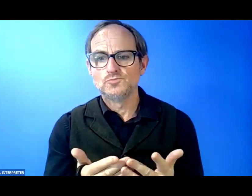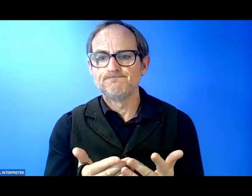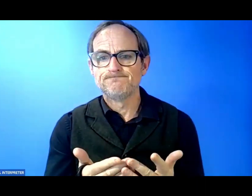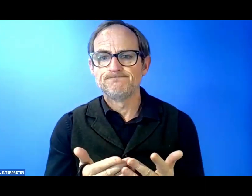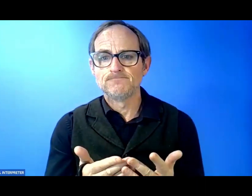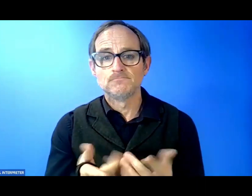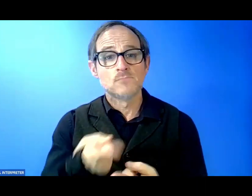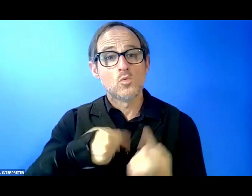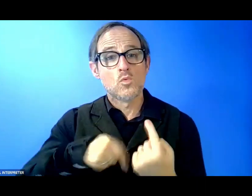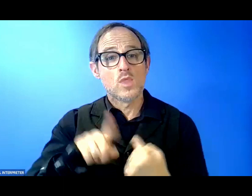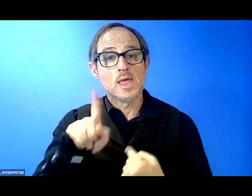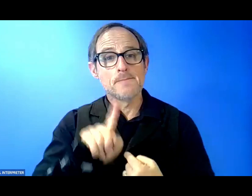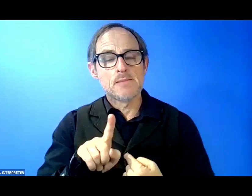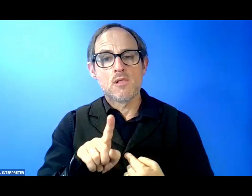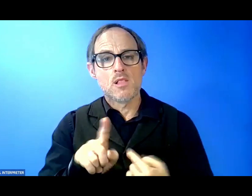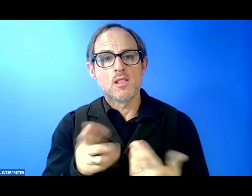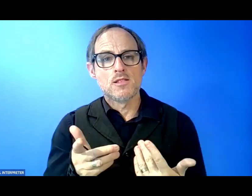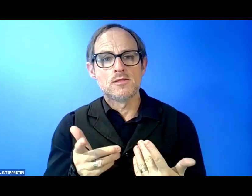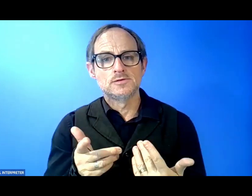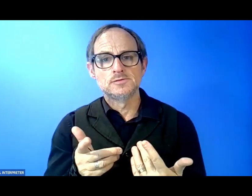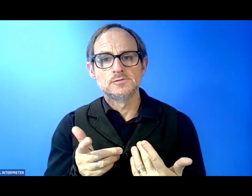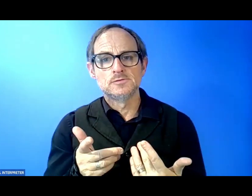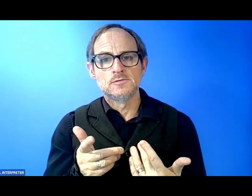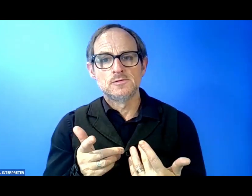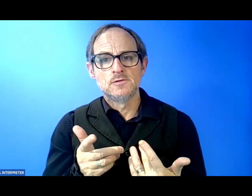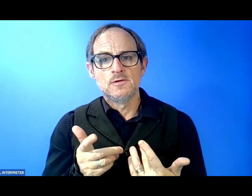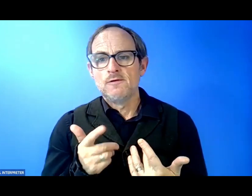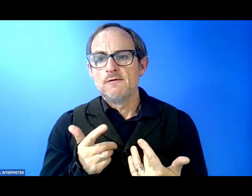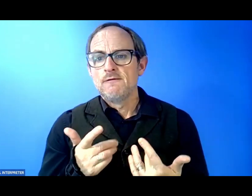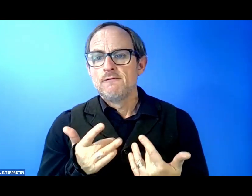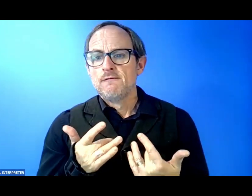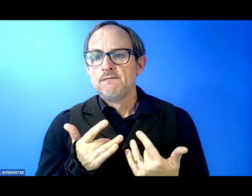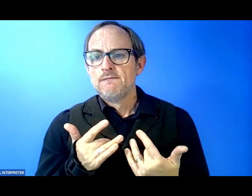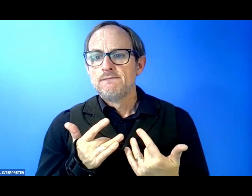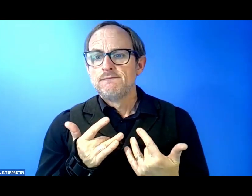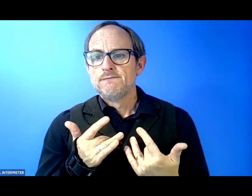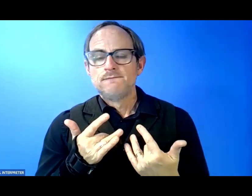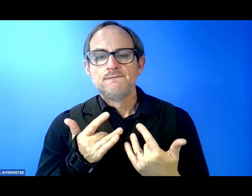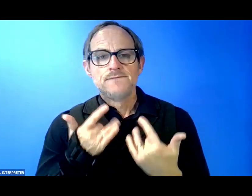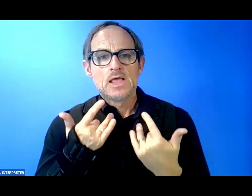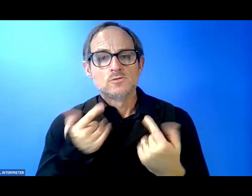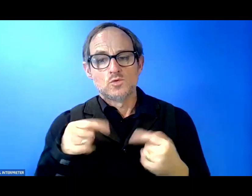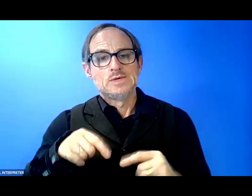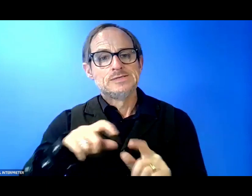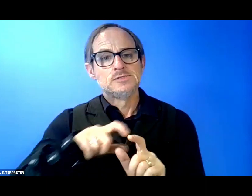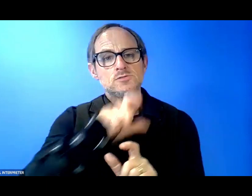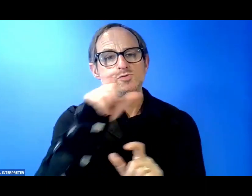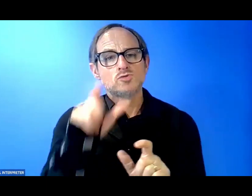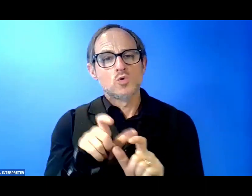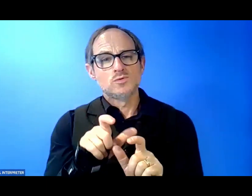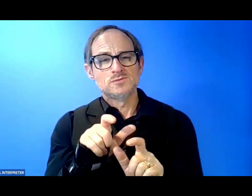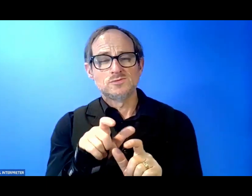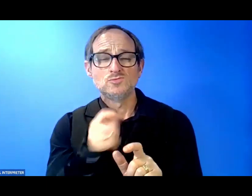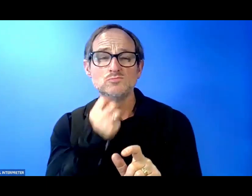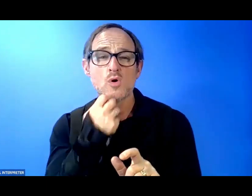everybody was like on spot. And I think it's the beautiful of the beauty of Doughnut is, for me, is connection. So